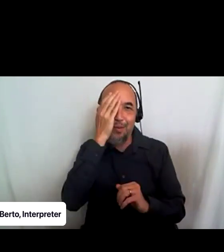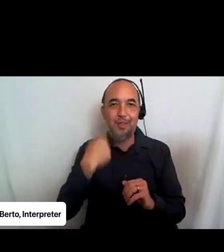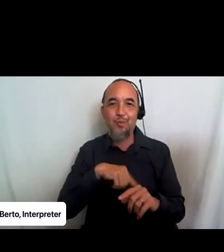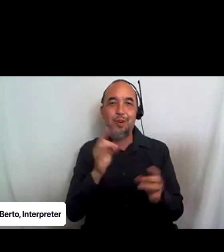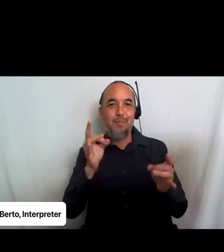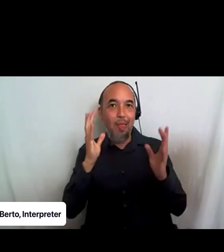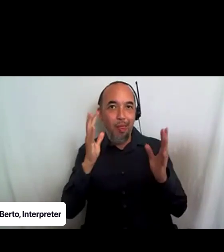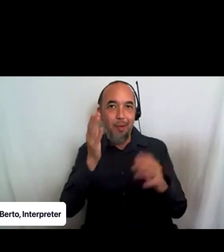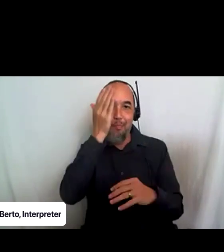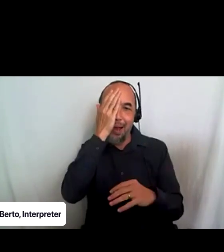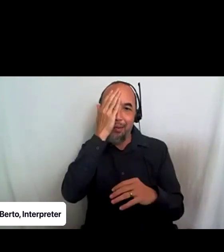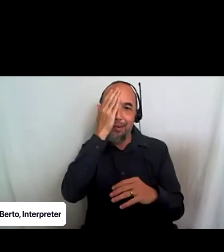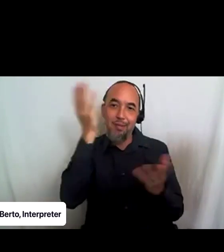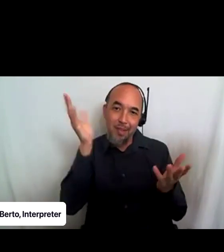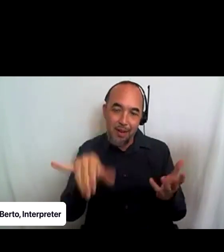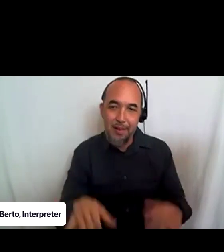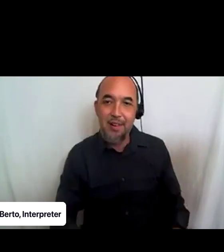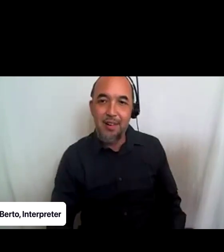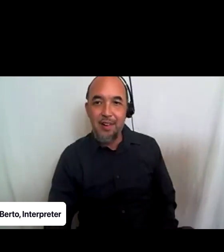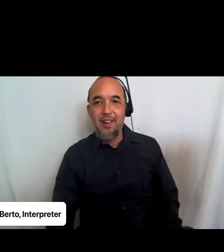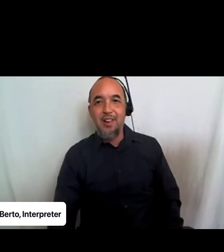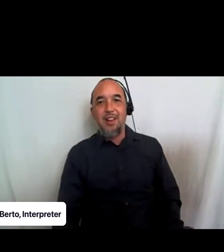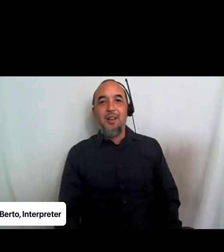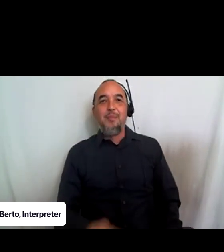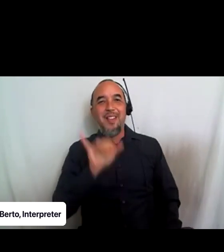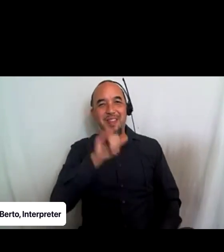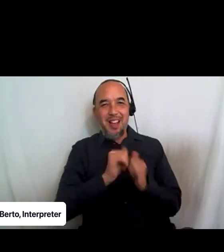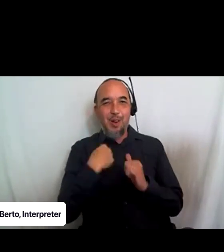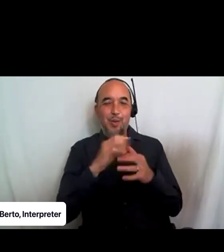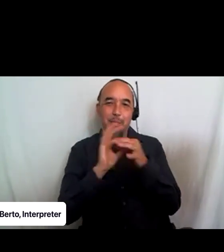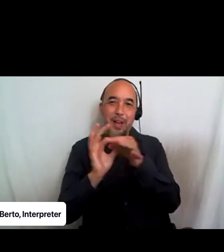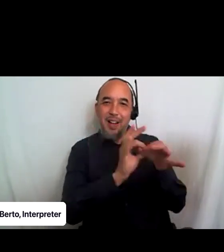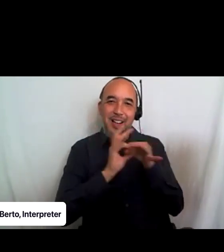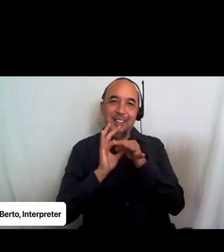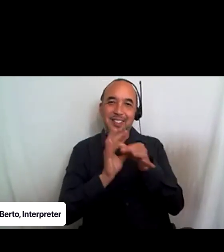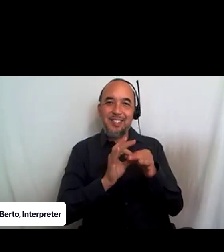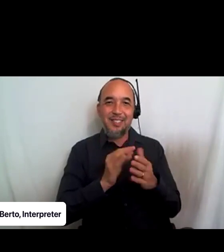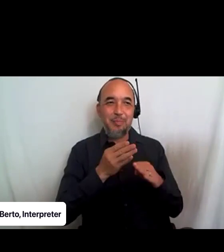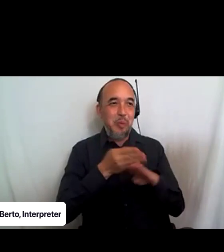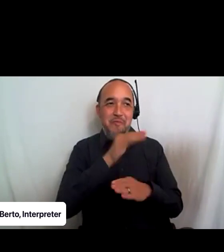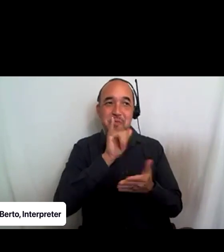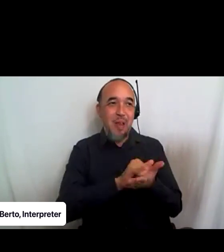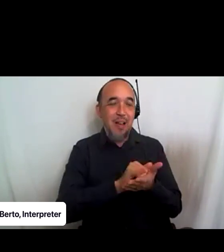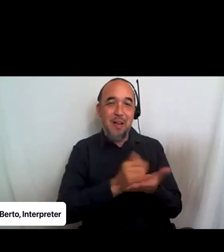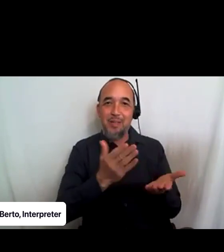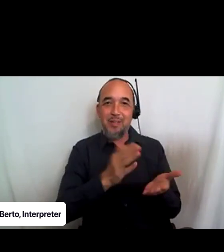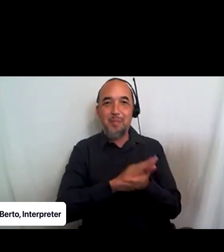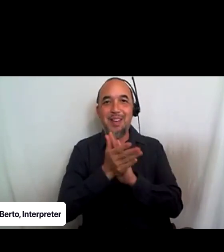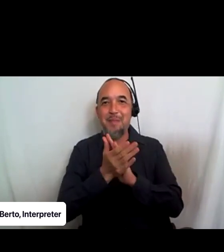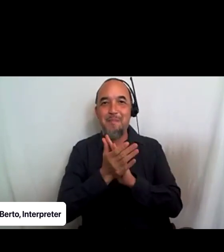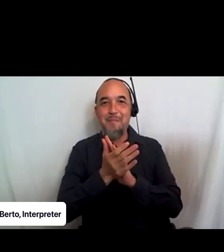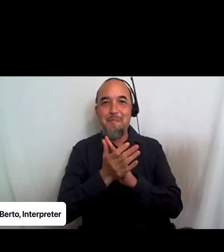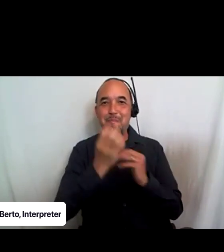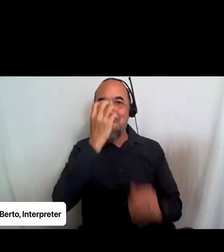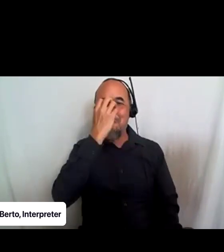And that's how we all bonded and got to know each other. And after that, it just became a circus of